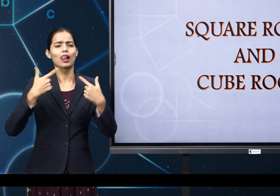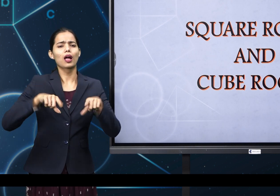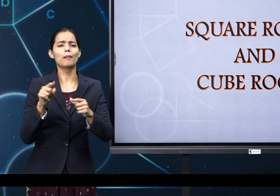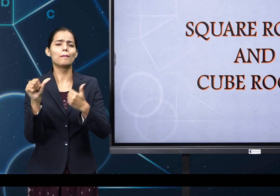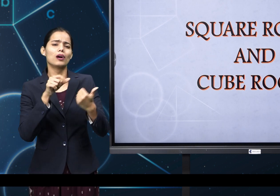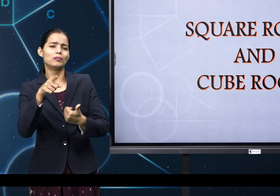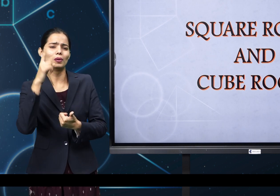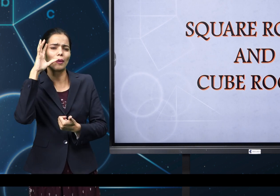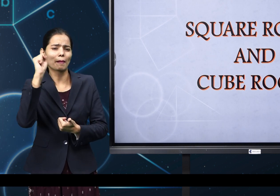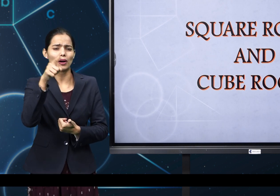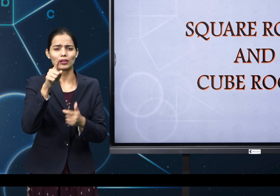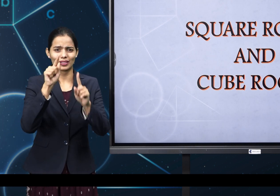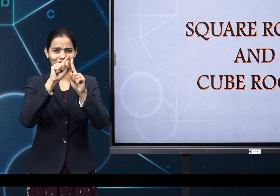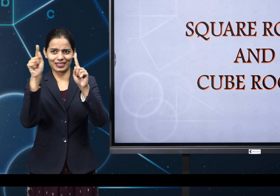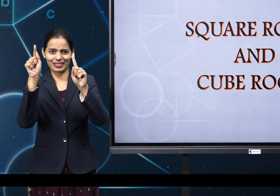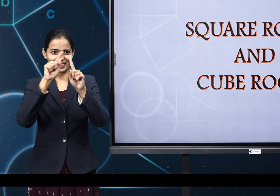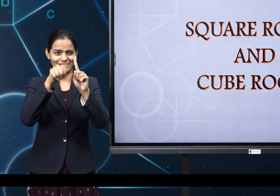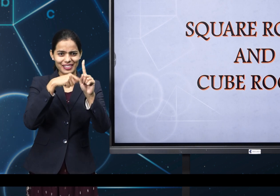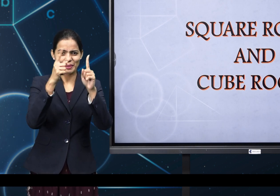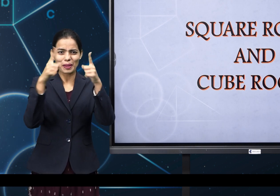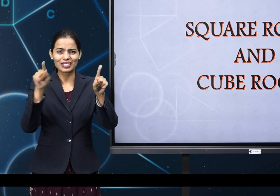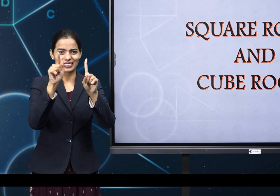Let's recall the square and square roots part.